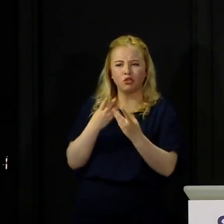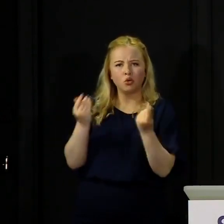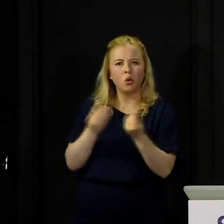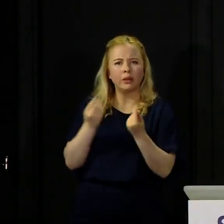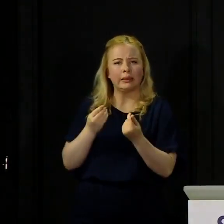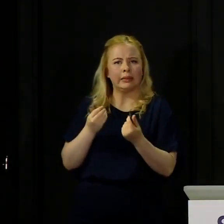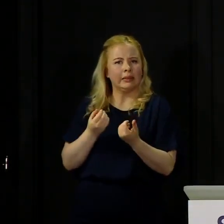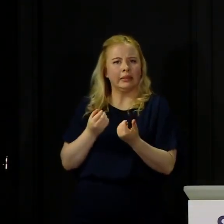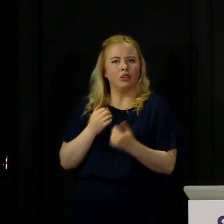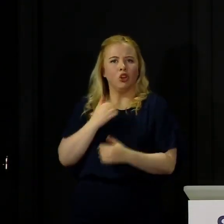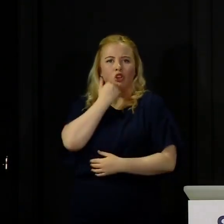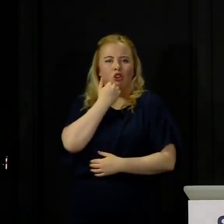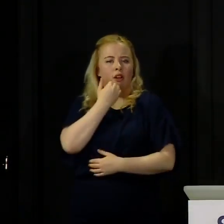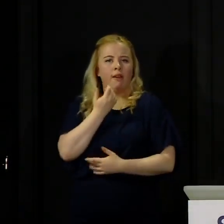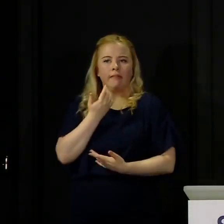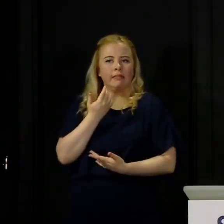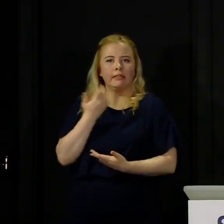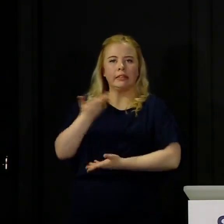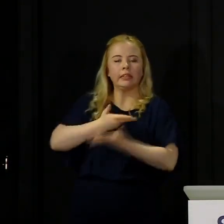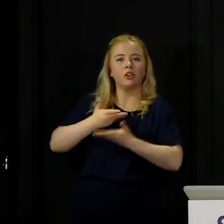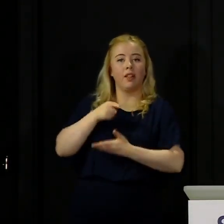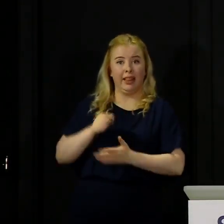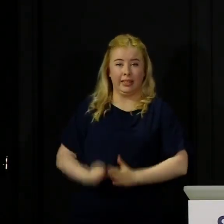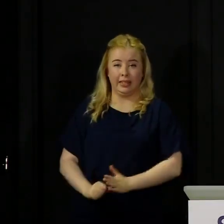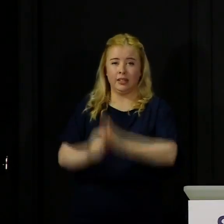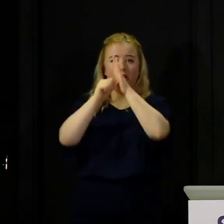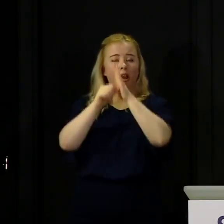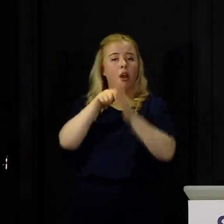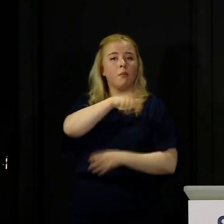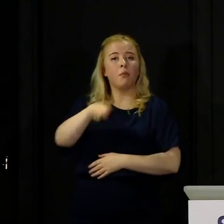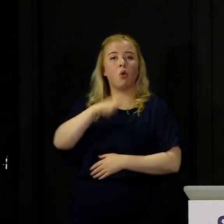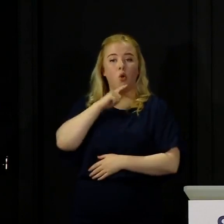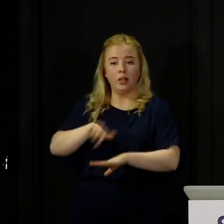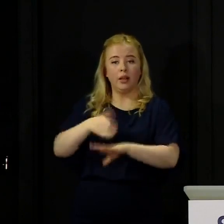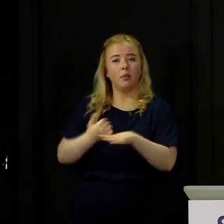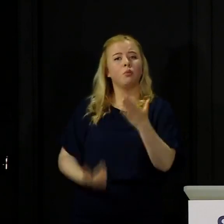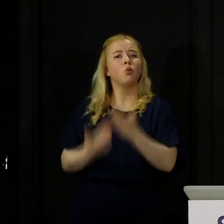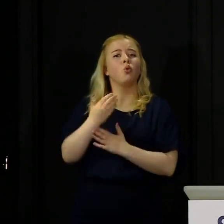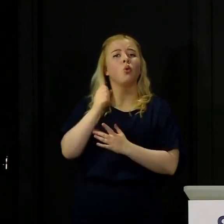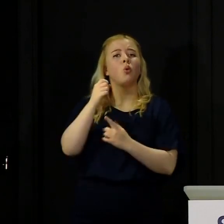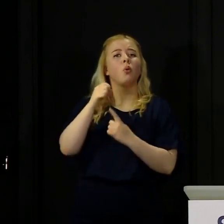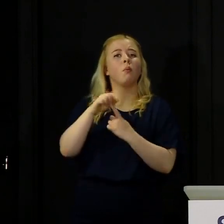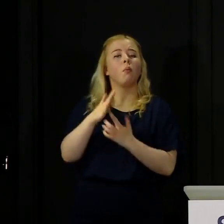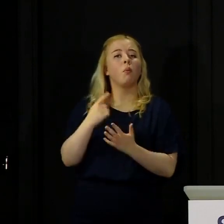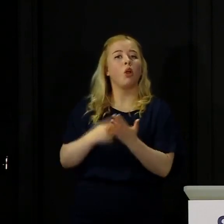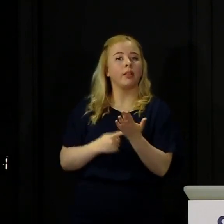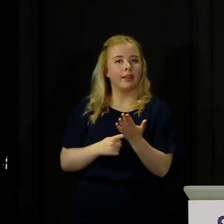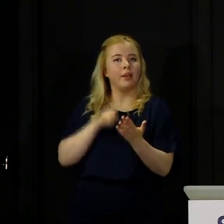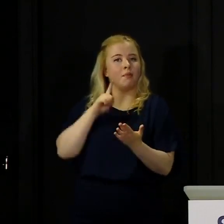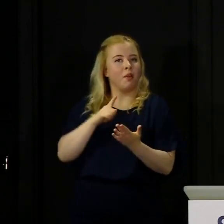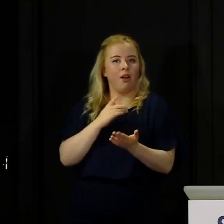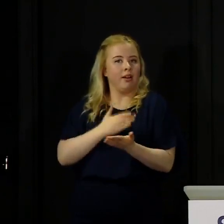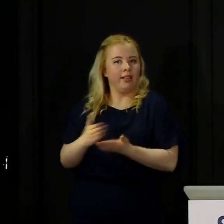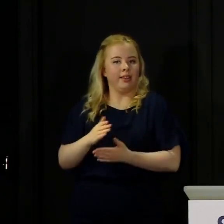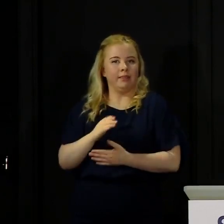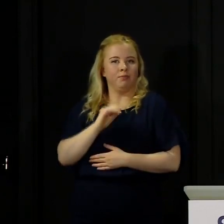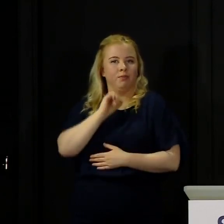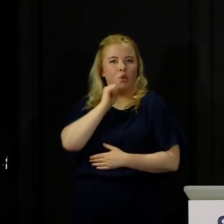these are extremely senior people who would be implementing this major new policy, and they were clearly not on